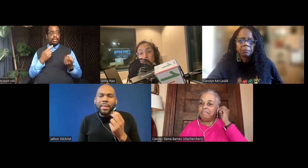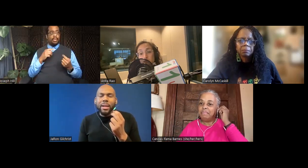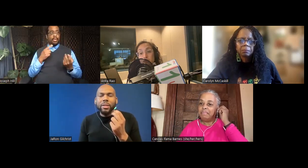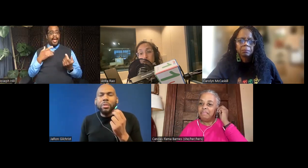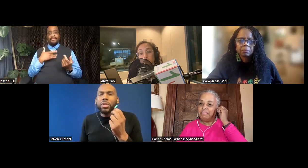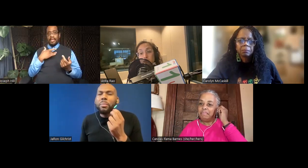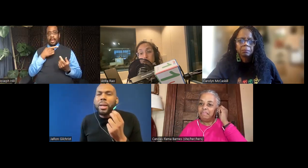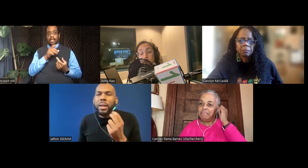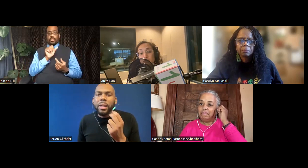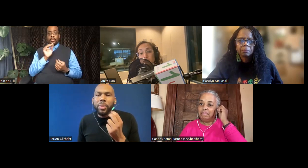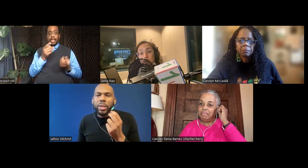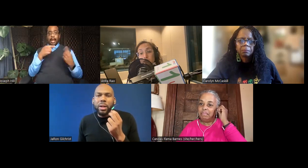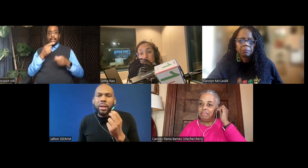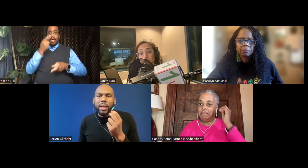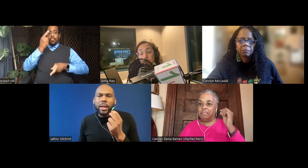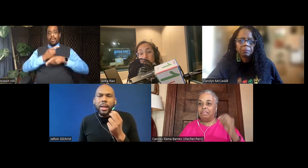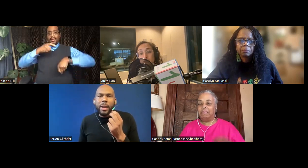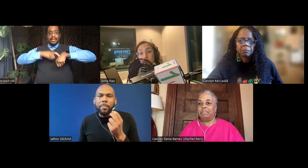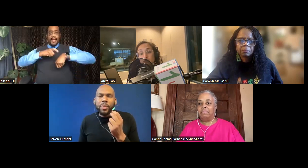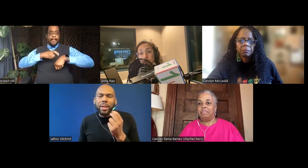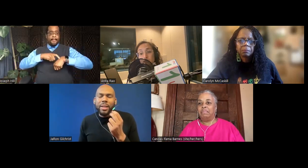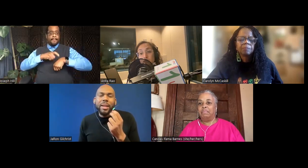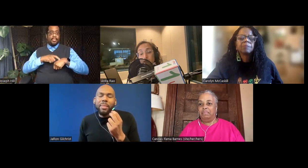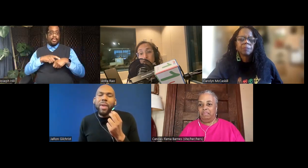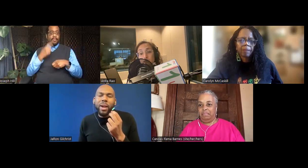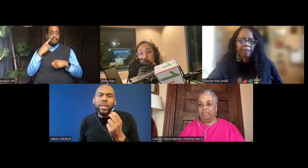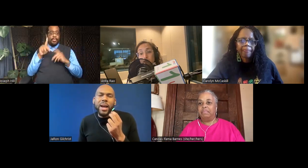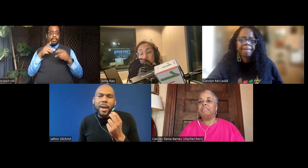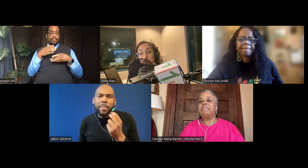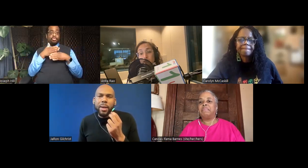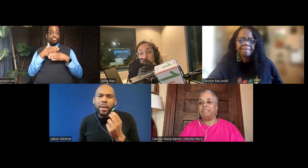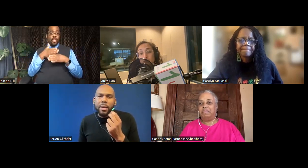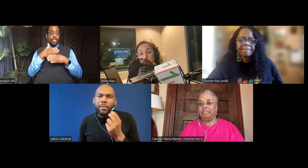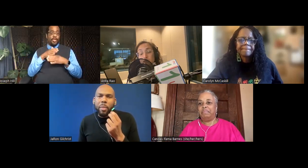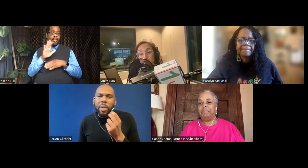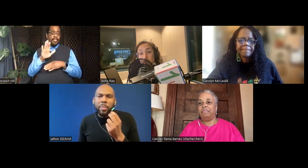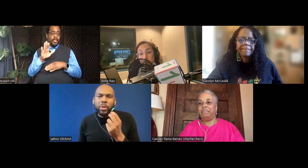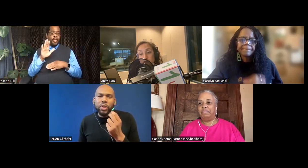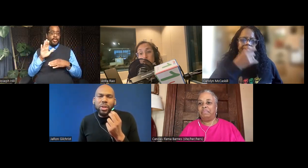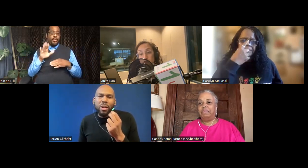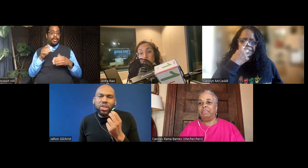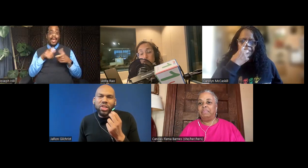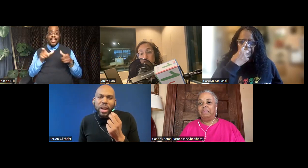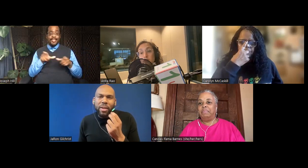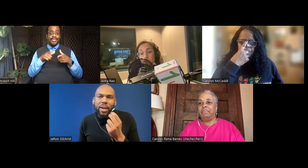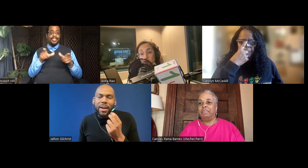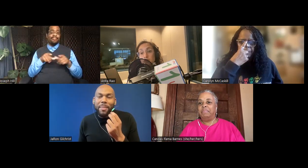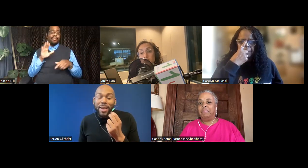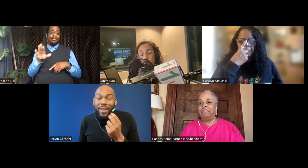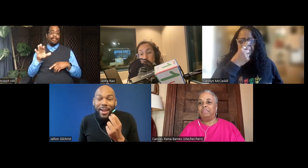But I think social media in particularly is coming right on time for people to start sharing